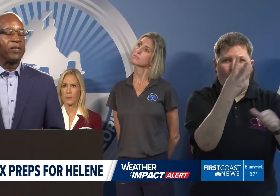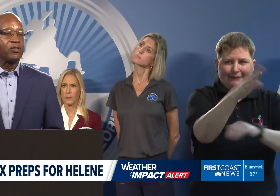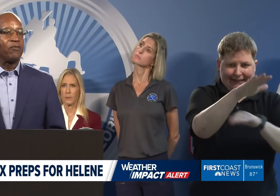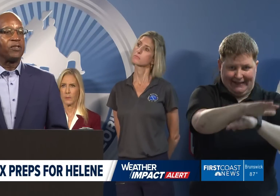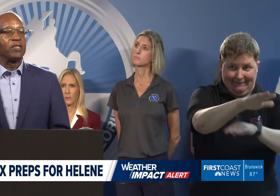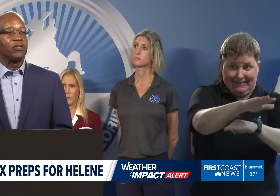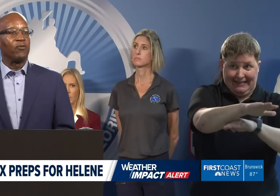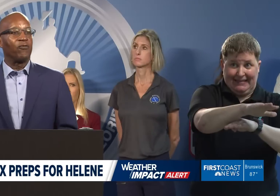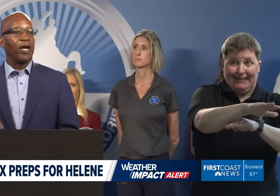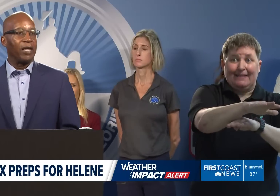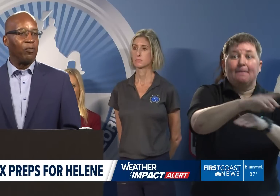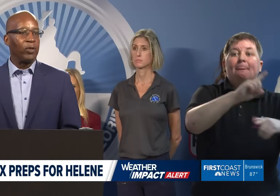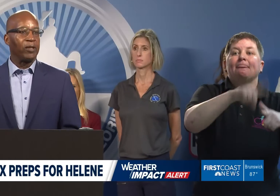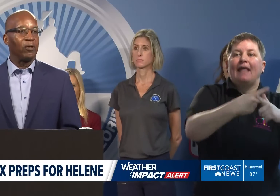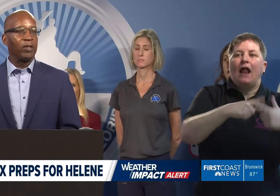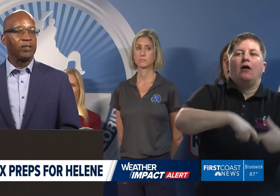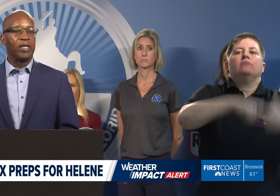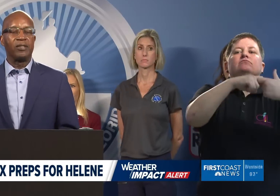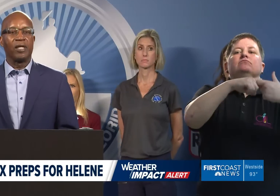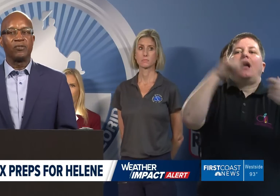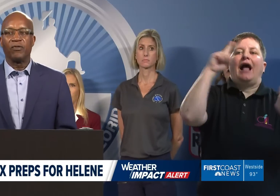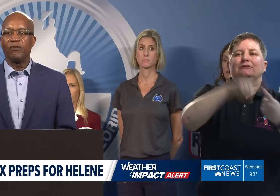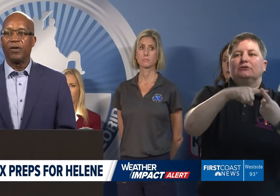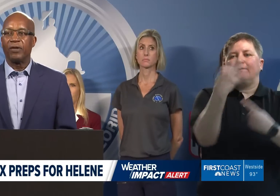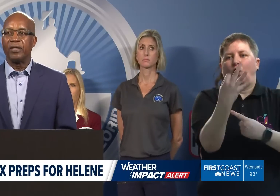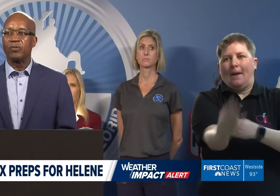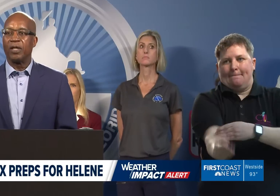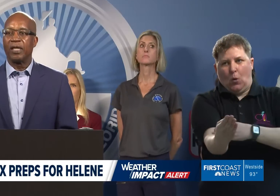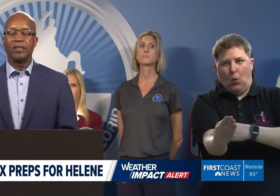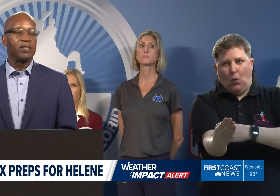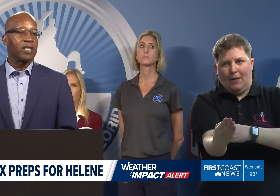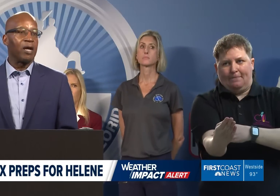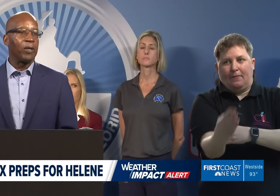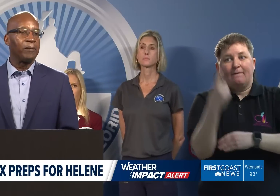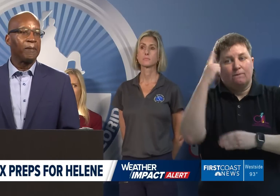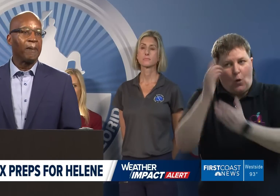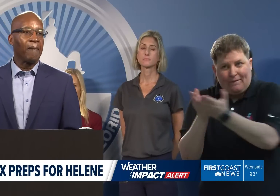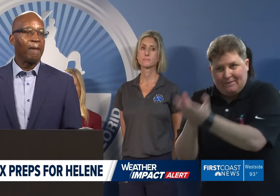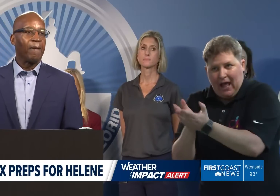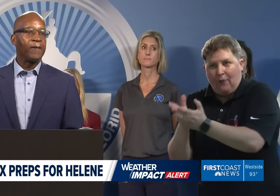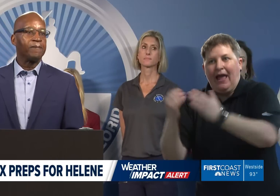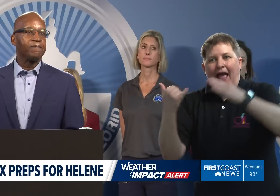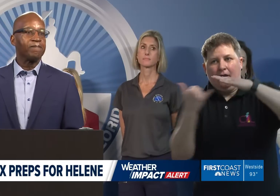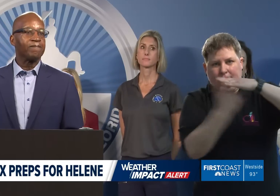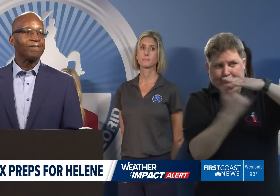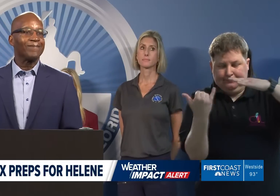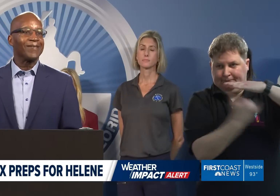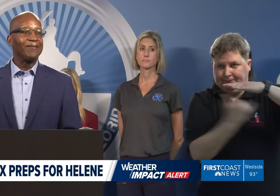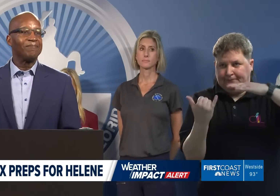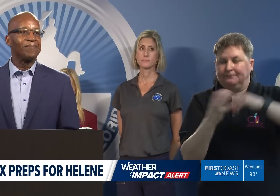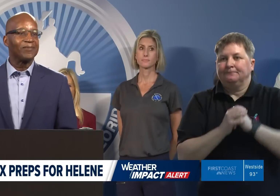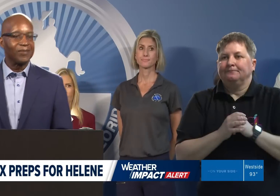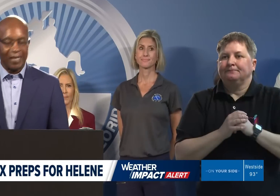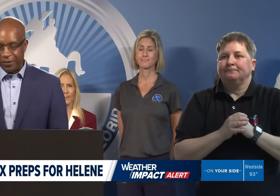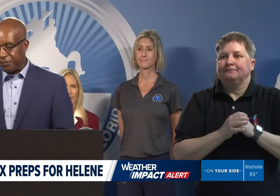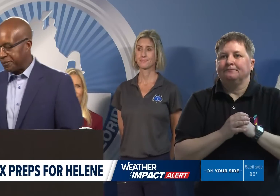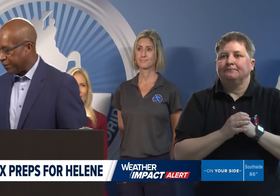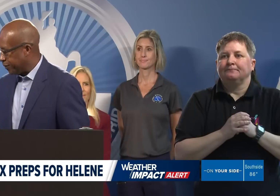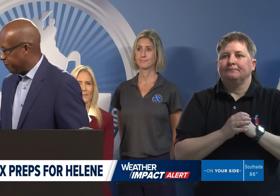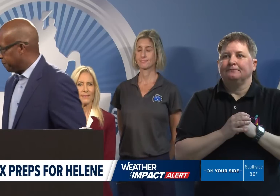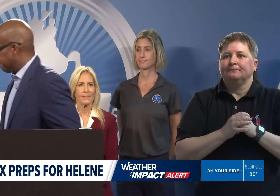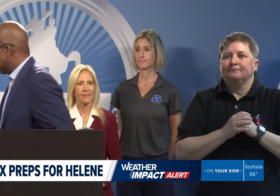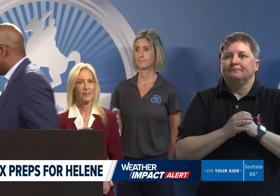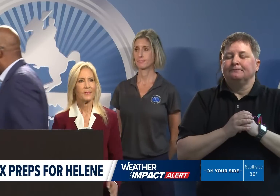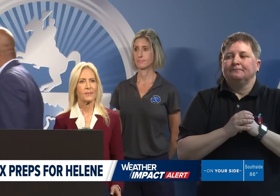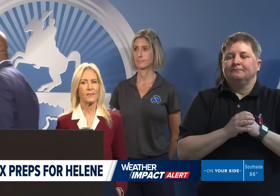we'll suspend service until Friday morning on the St. Johns River Ferry as well as the Skyway. Okay, thank you.